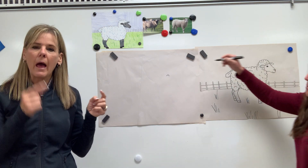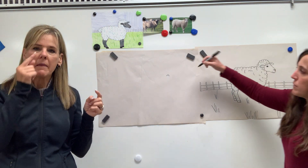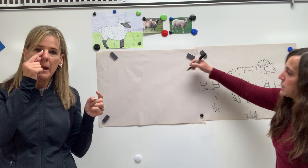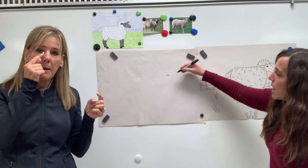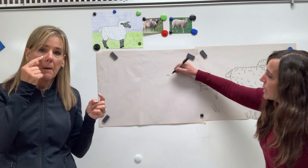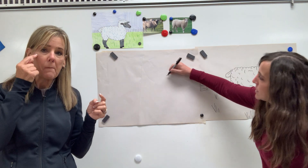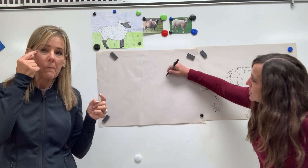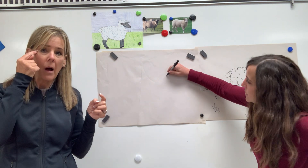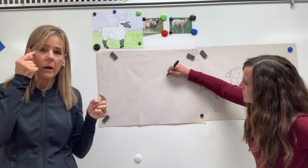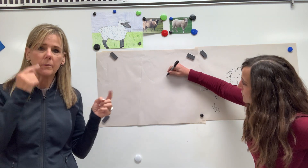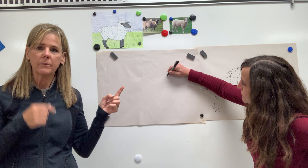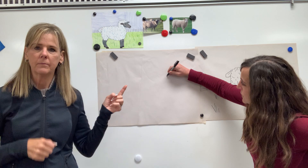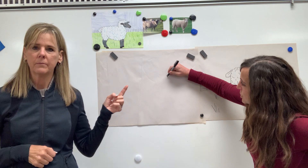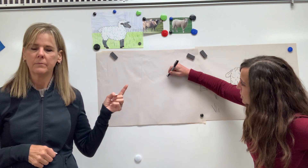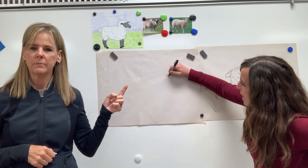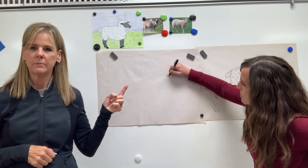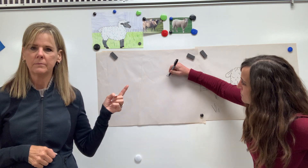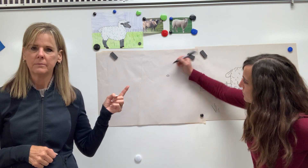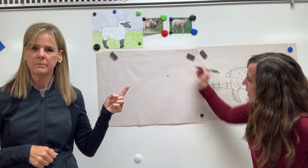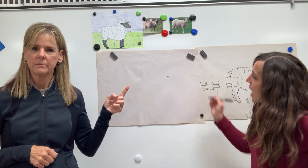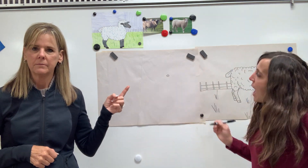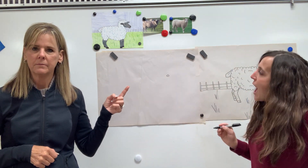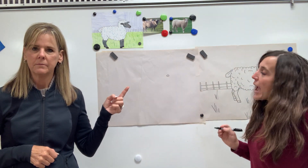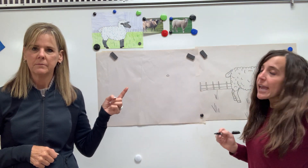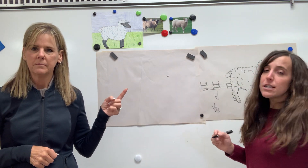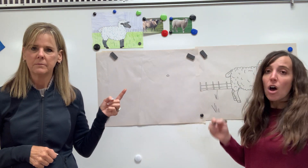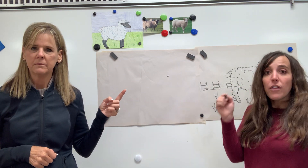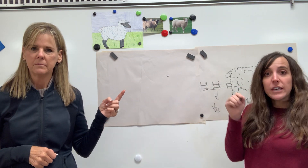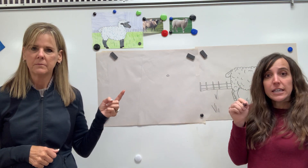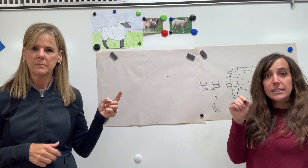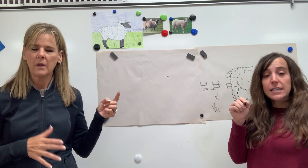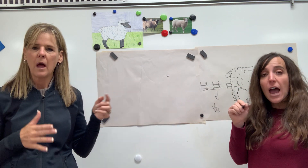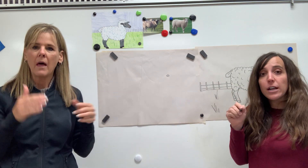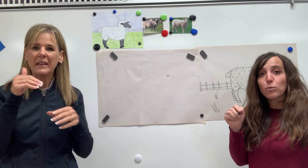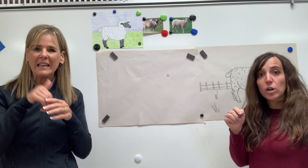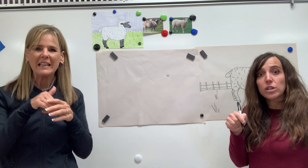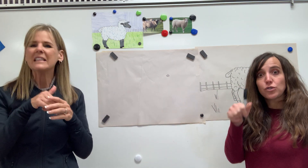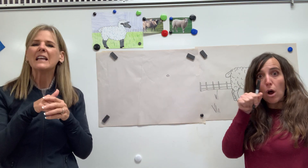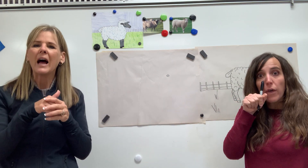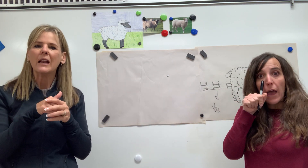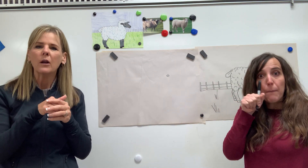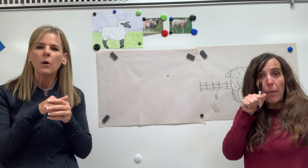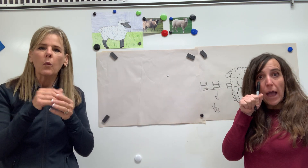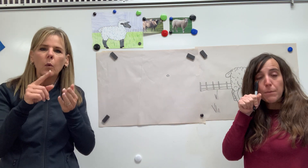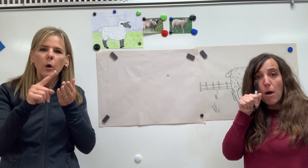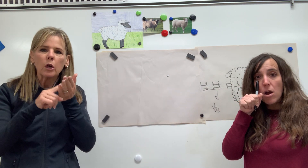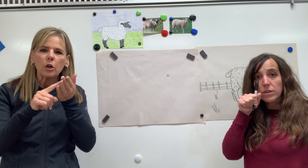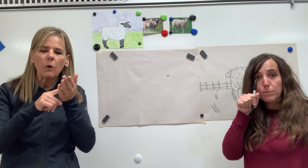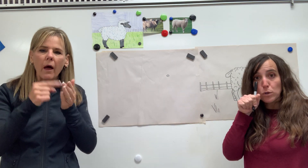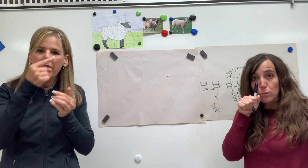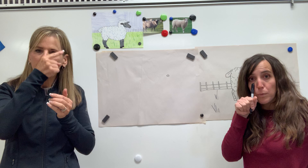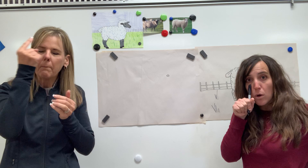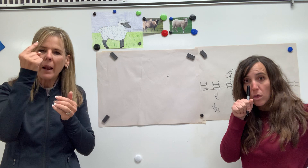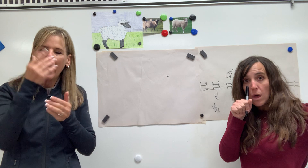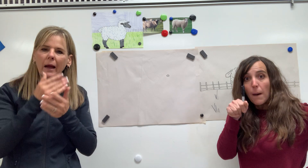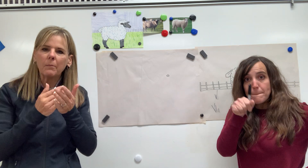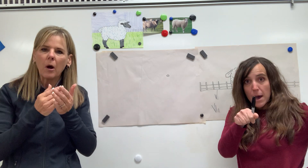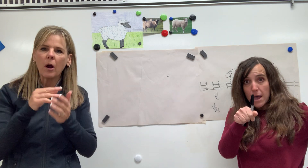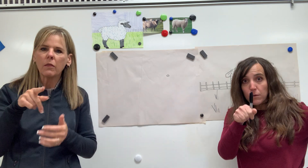of his eye to finish it out. And on the inside, we're gonna draw that black part, the pupil, but